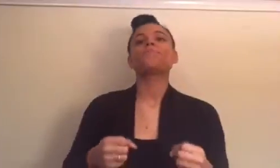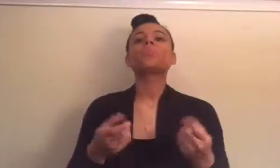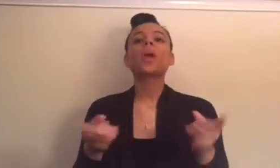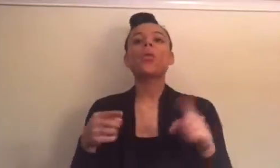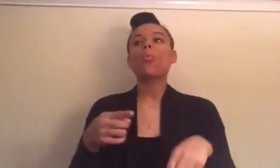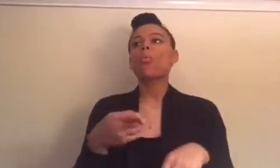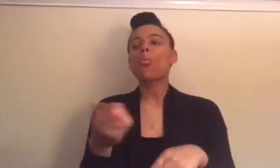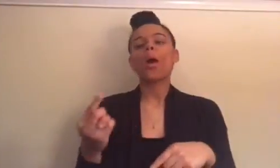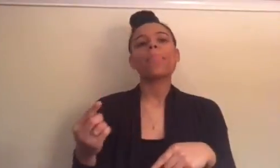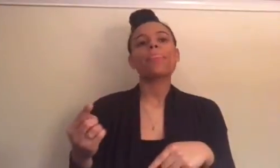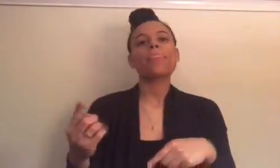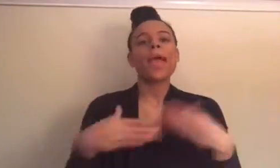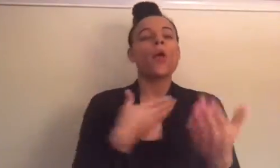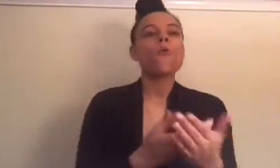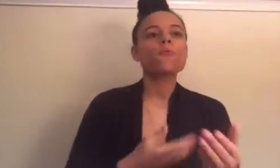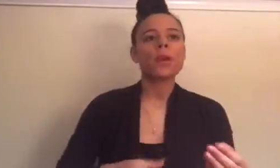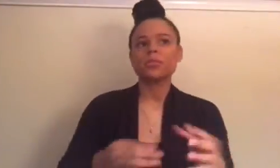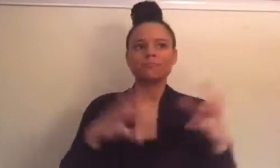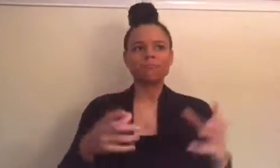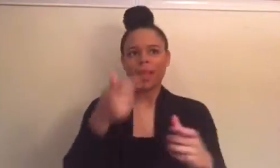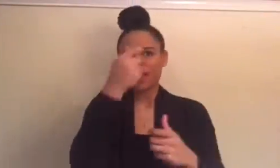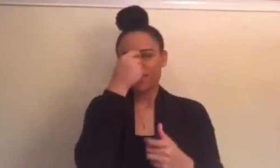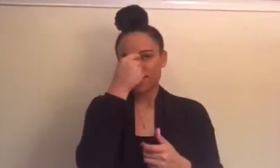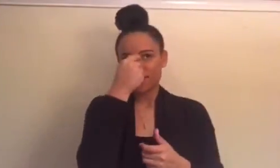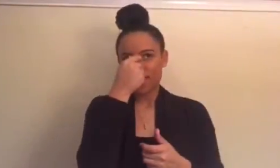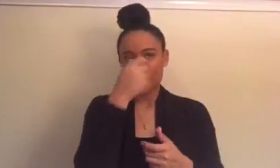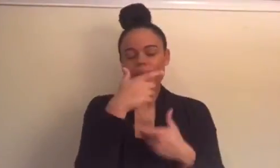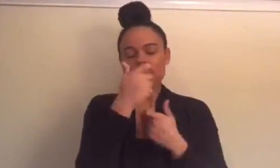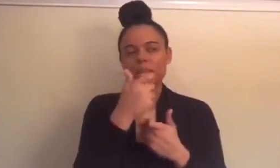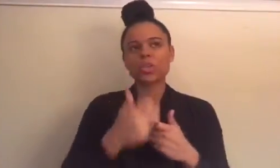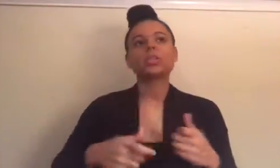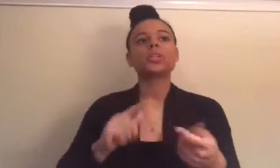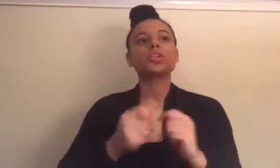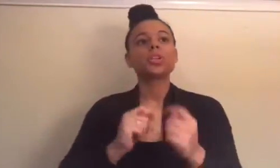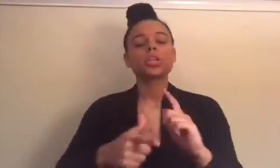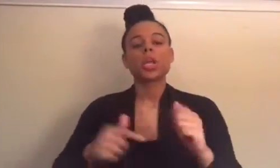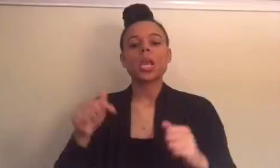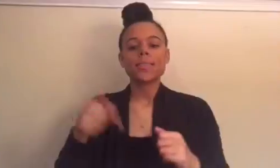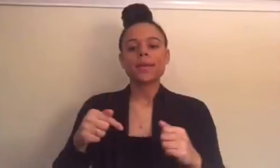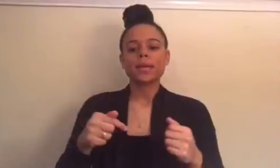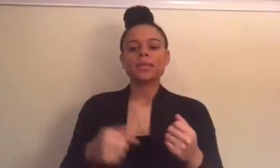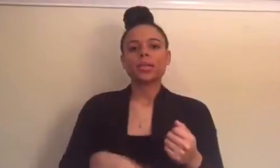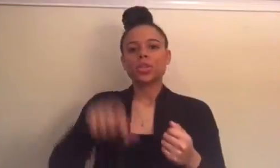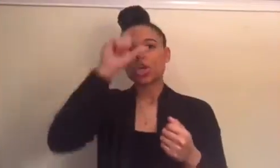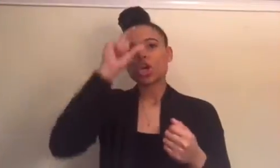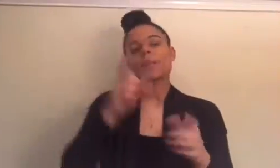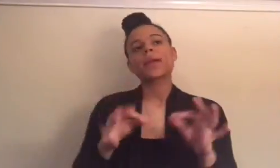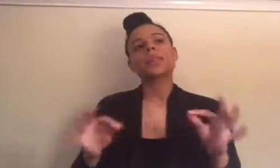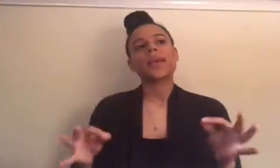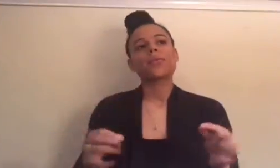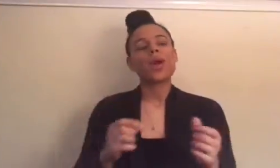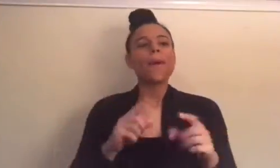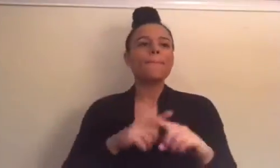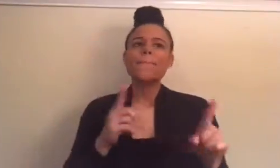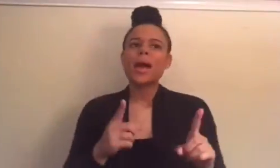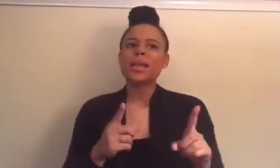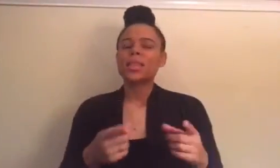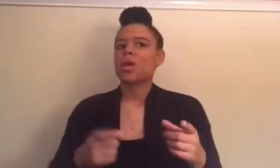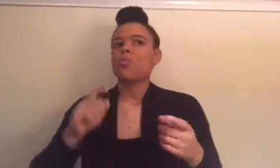in translating this wisdom into a European language. But there were problems. One problem is